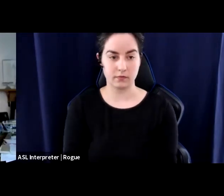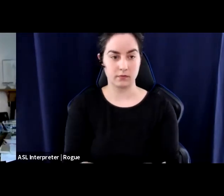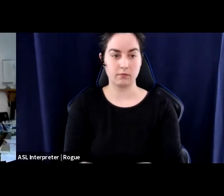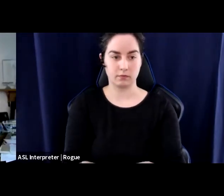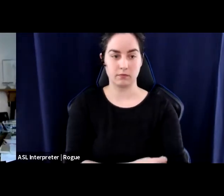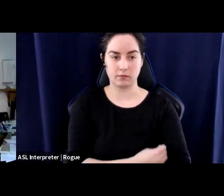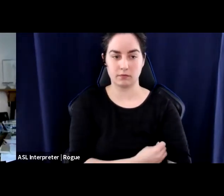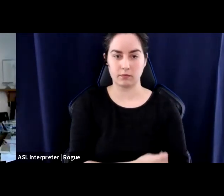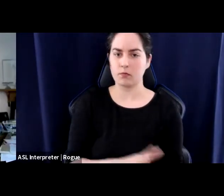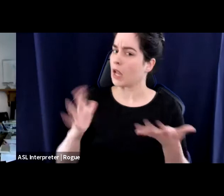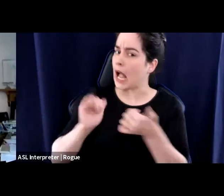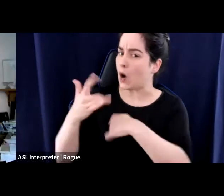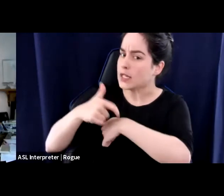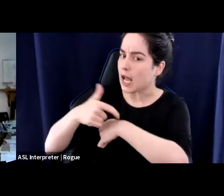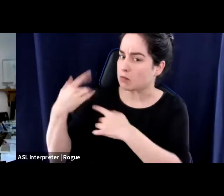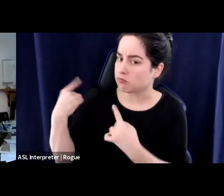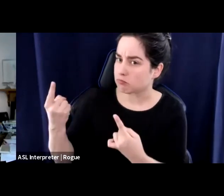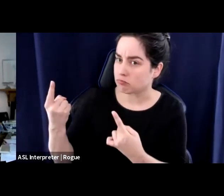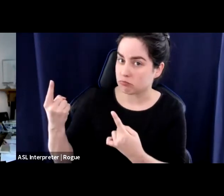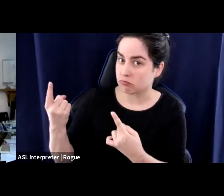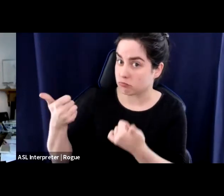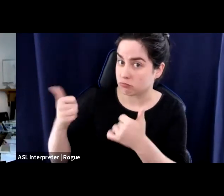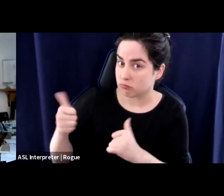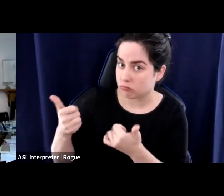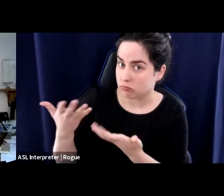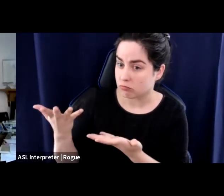How am I doing for time, Linda?